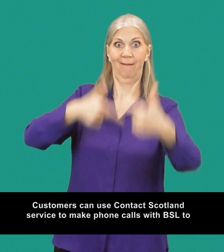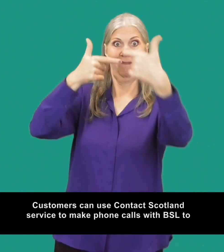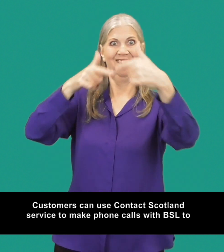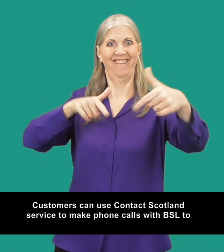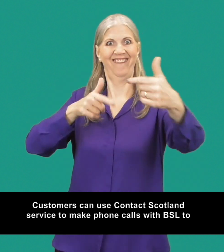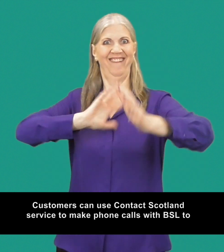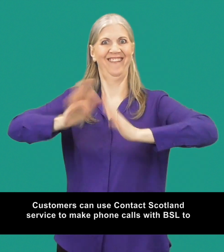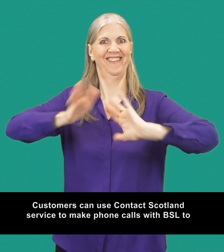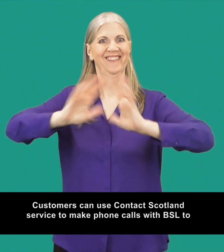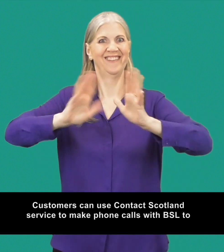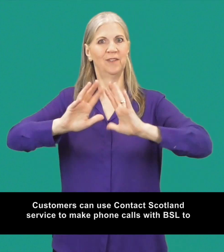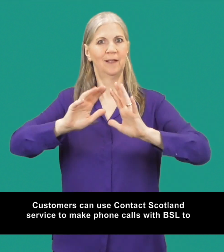to Skills Development Scotland.